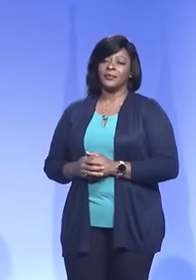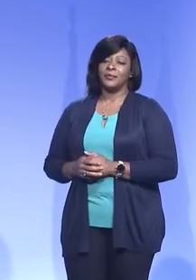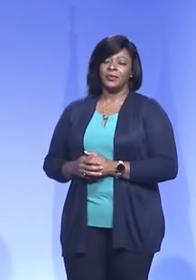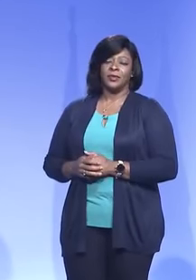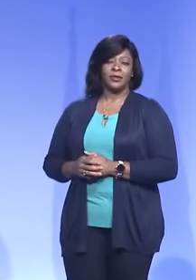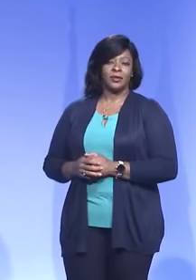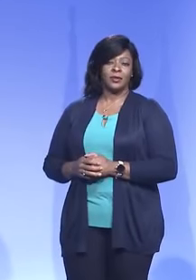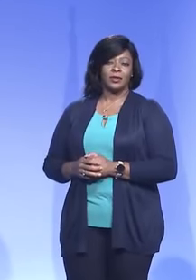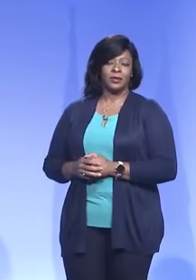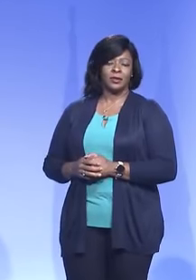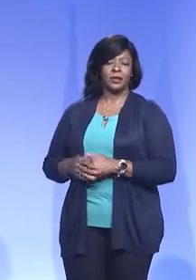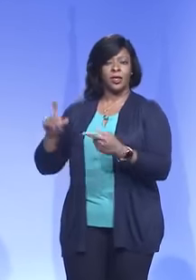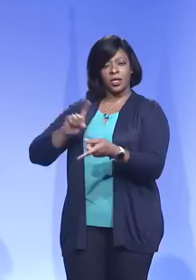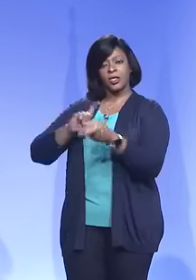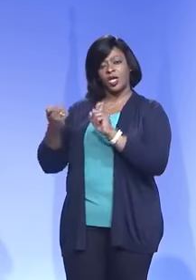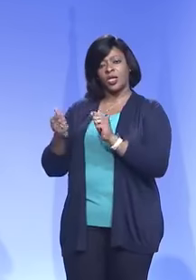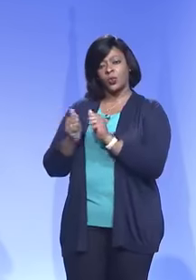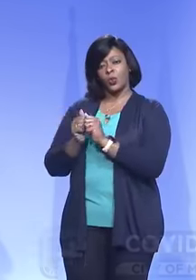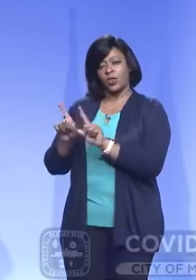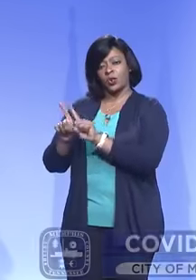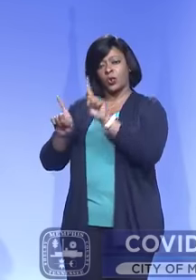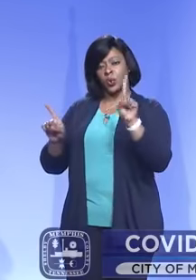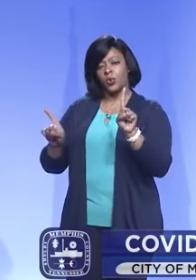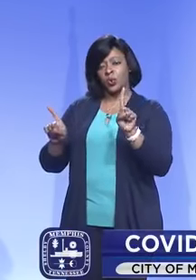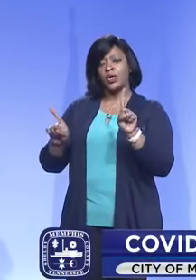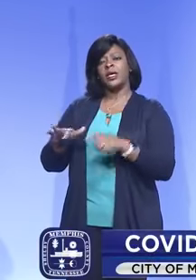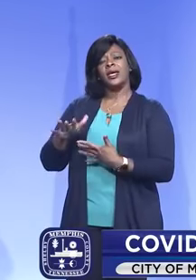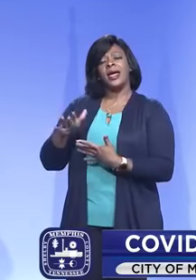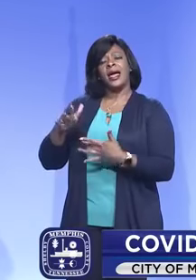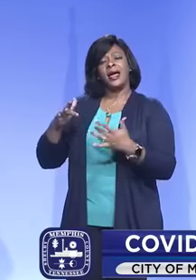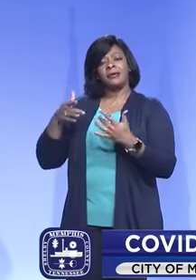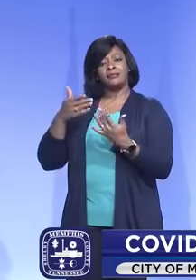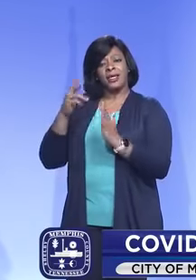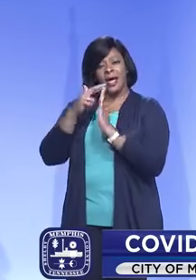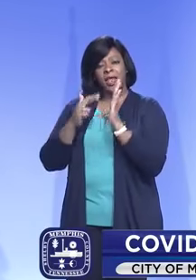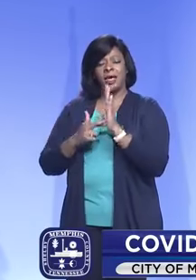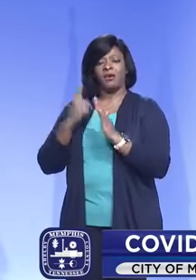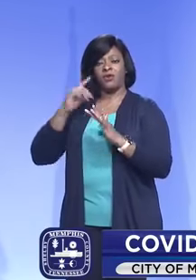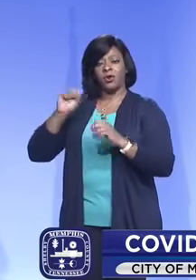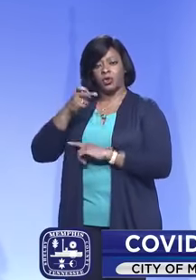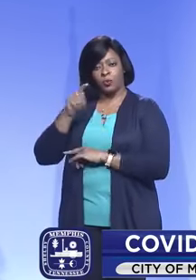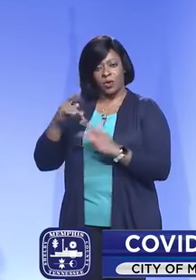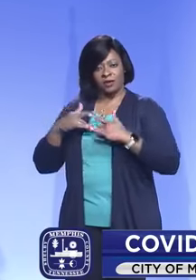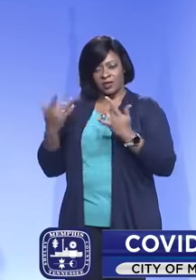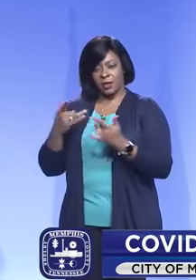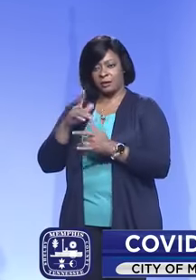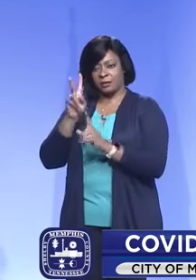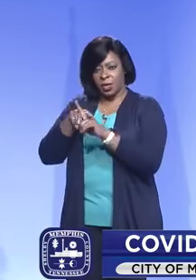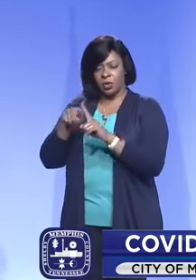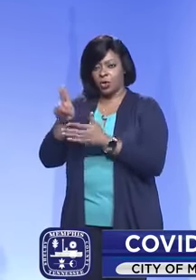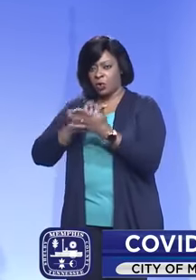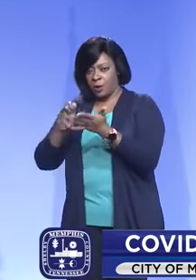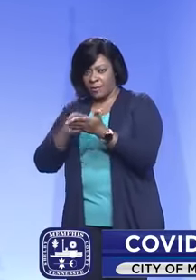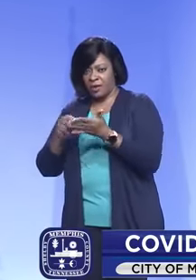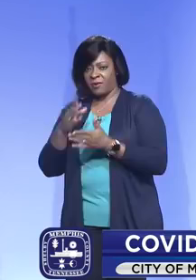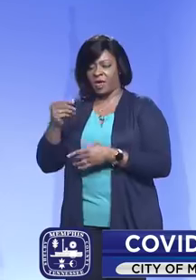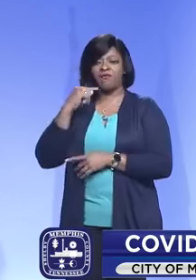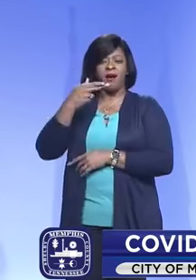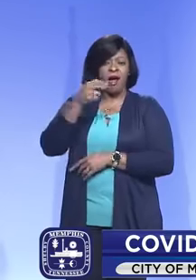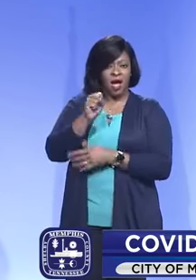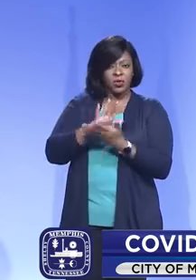So with the change in social distance guidelines for sporting events, I'm assuming that applies to both the University of Memphis and for